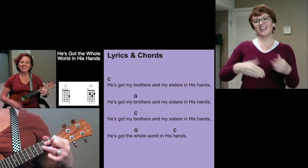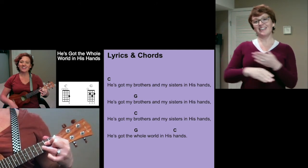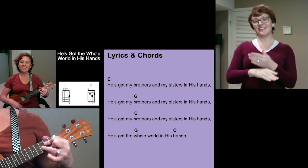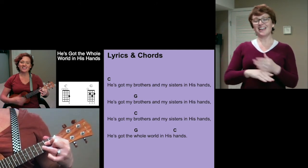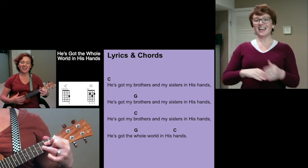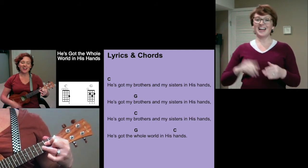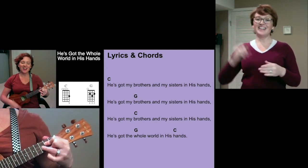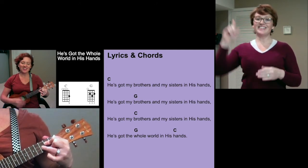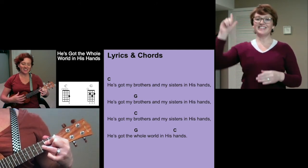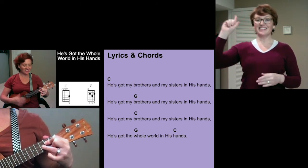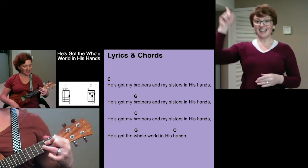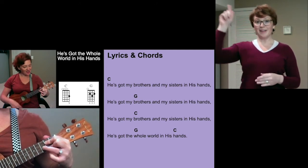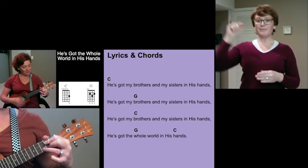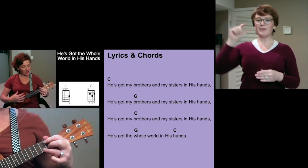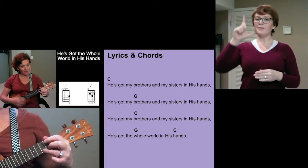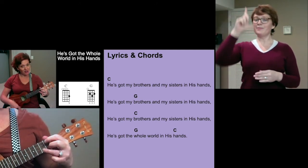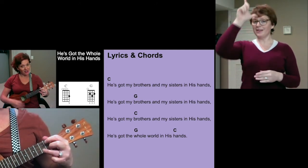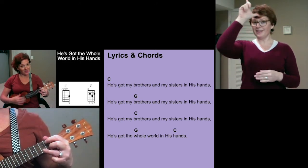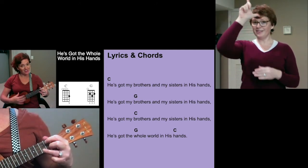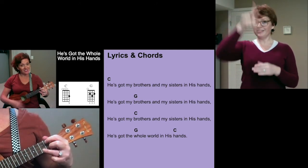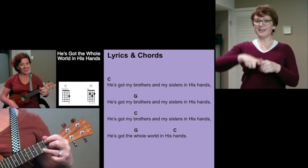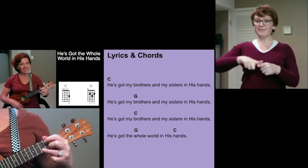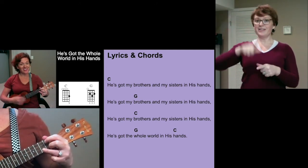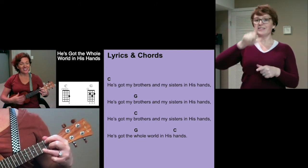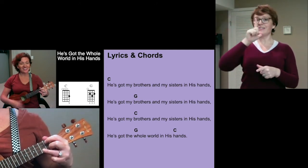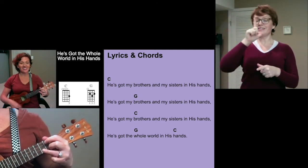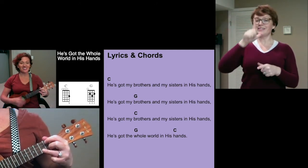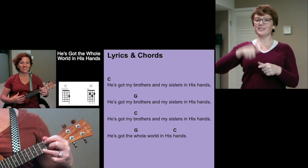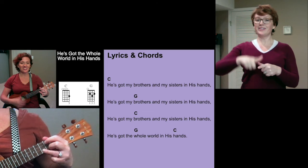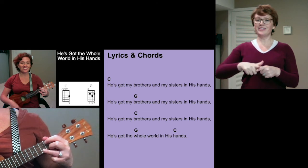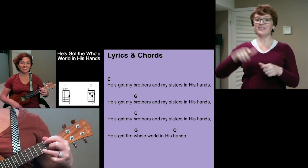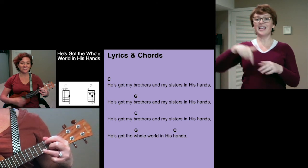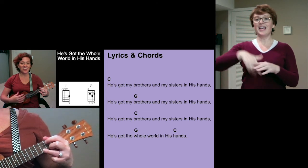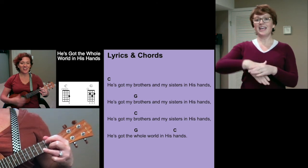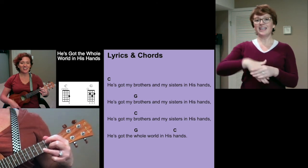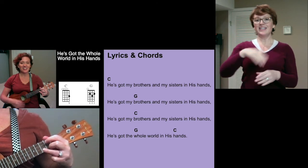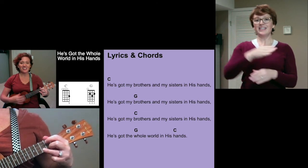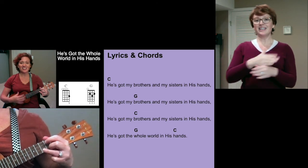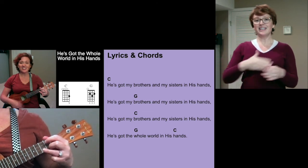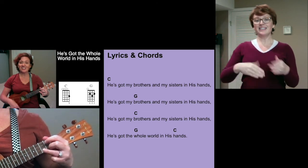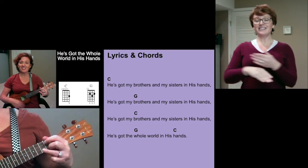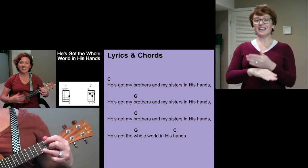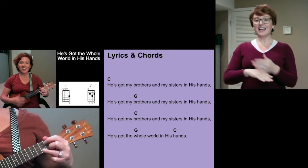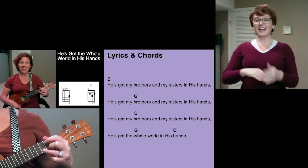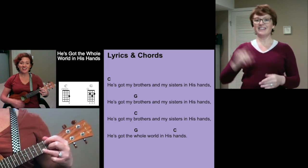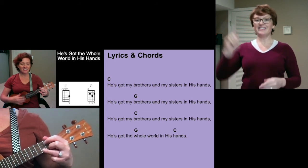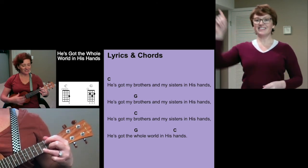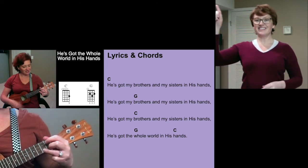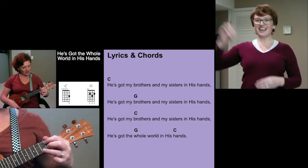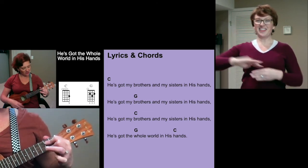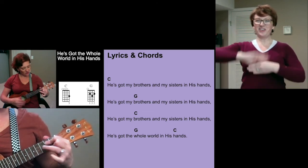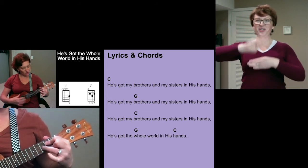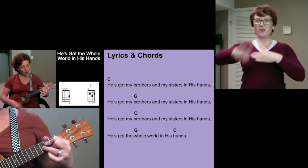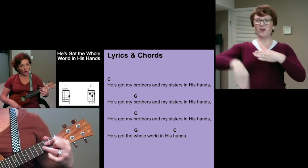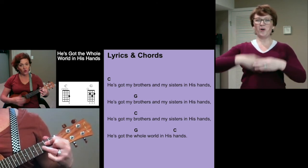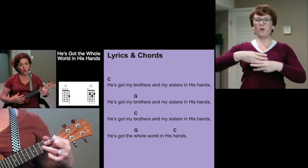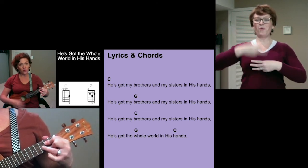his hands. He's got my brothers and my sisters in his hands. He's got the whole